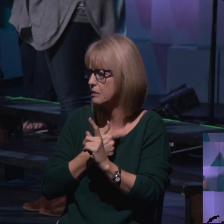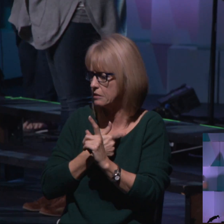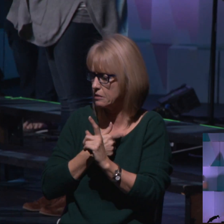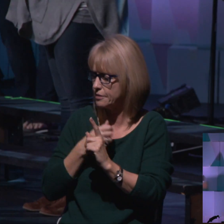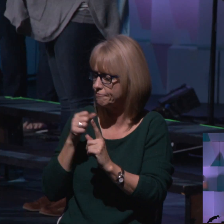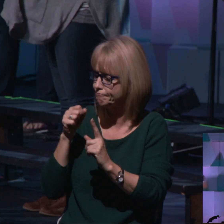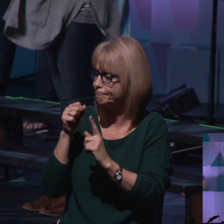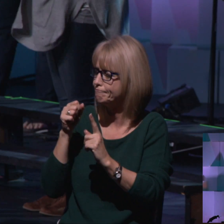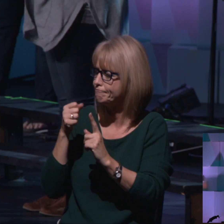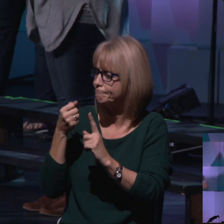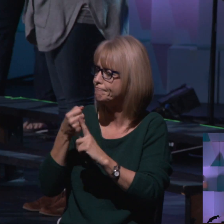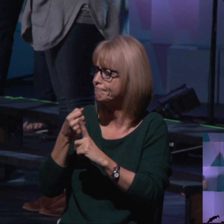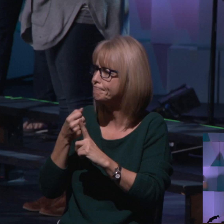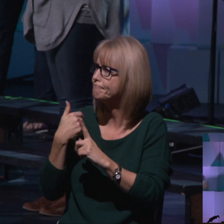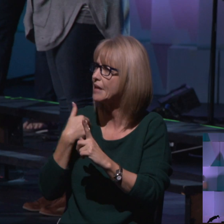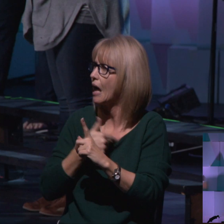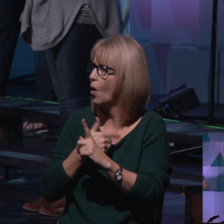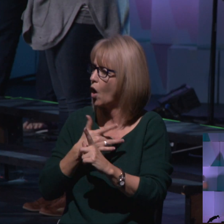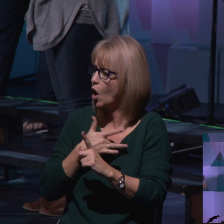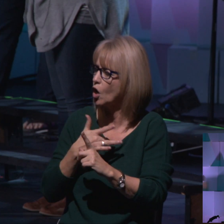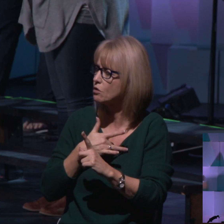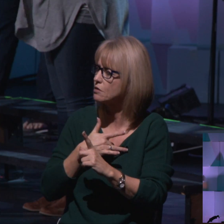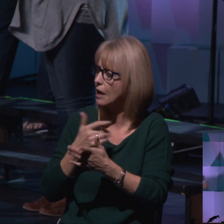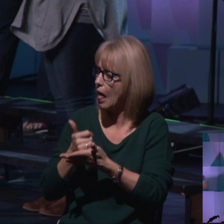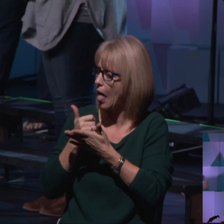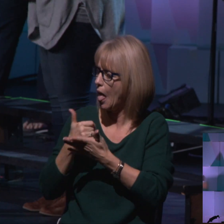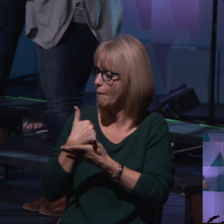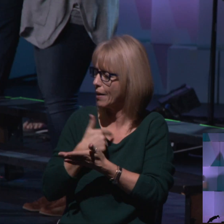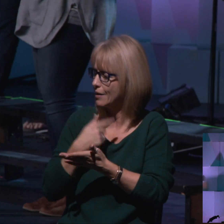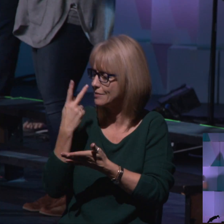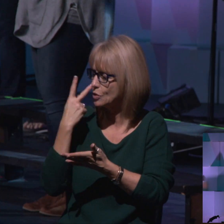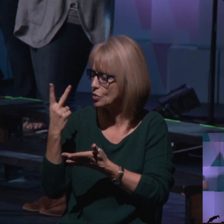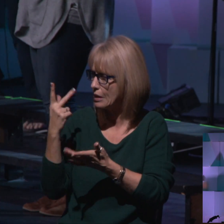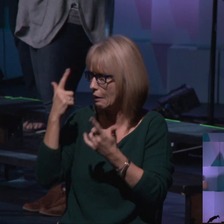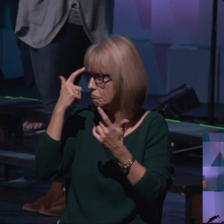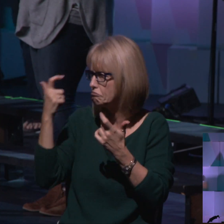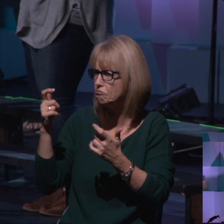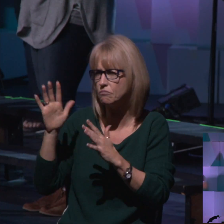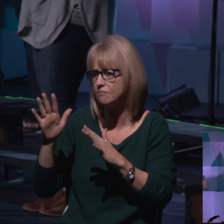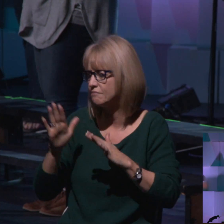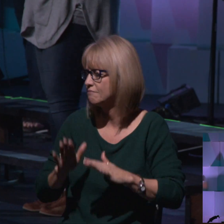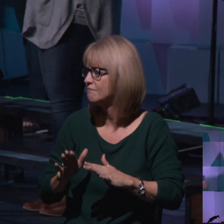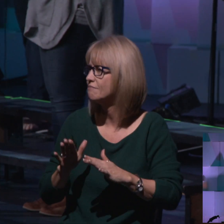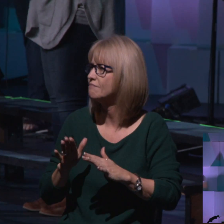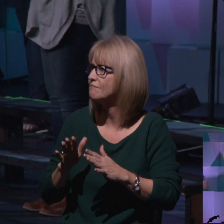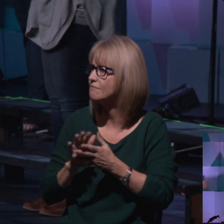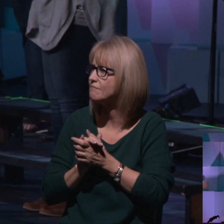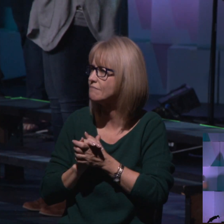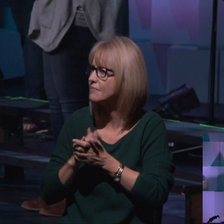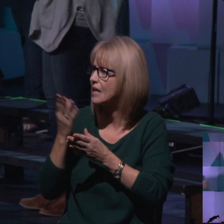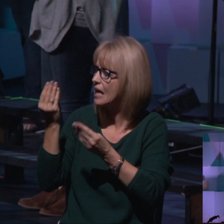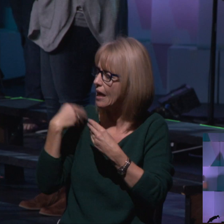arrogance and pride. I pray that you give us refreshment and your grace,